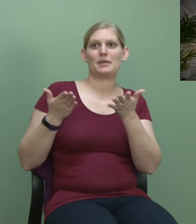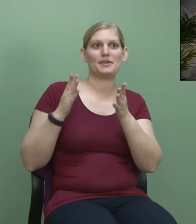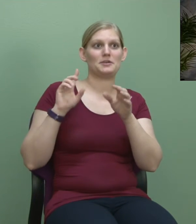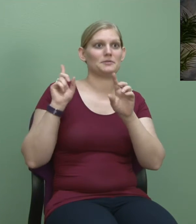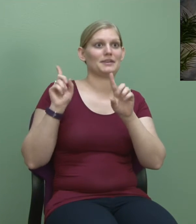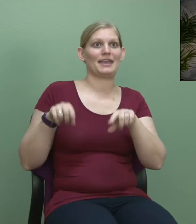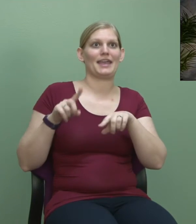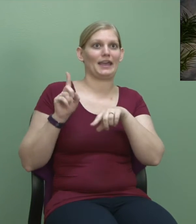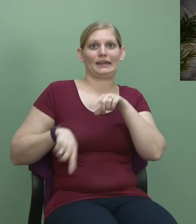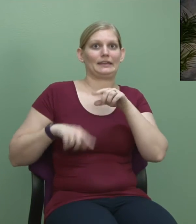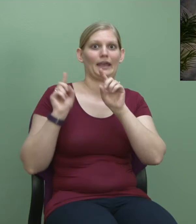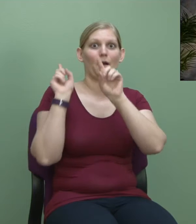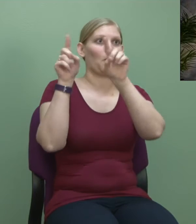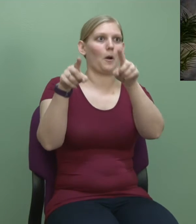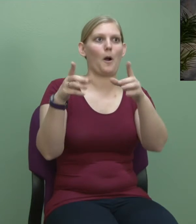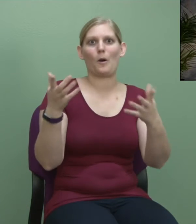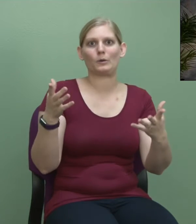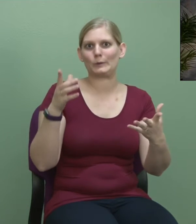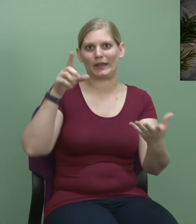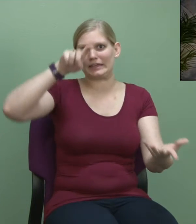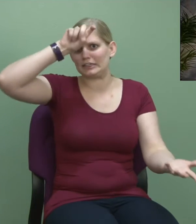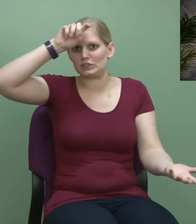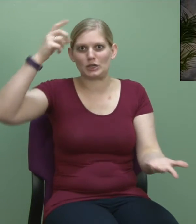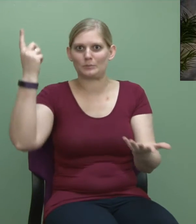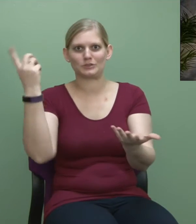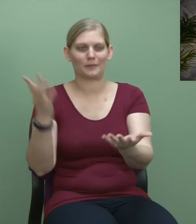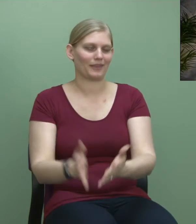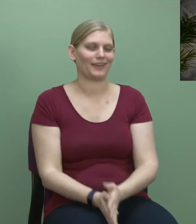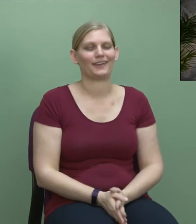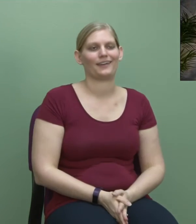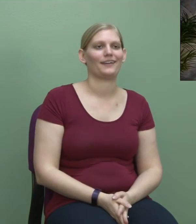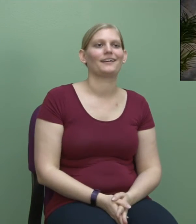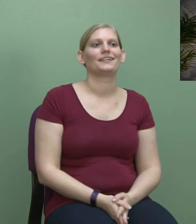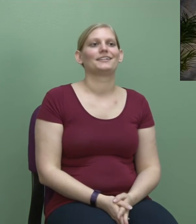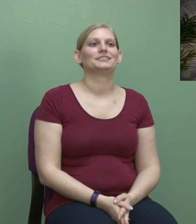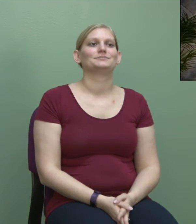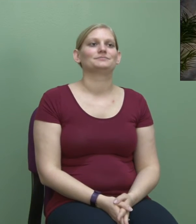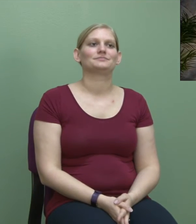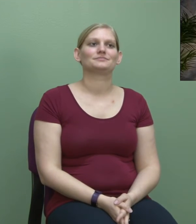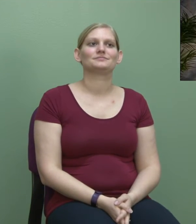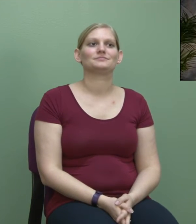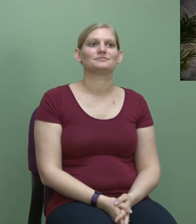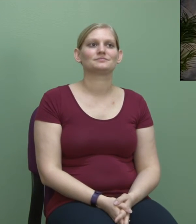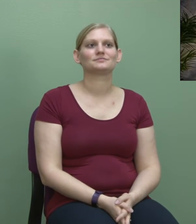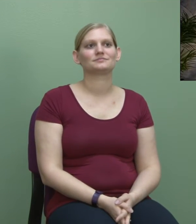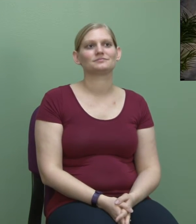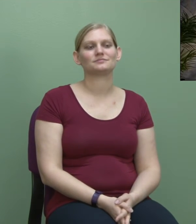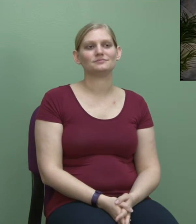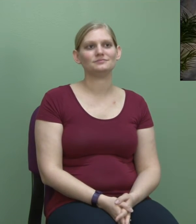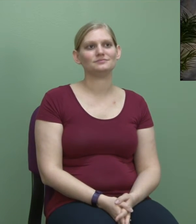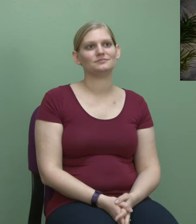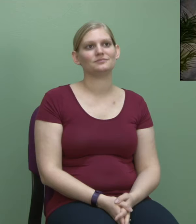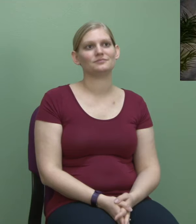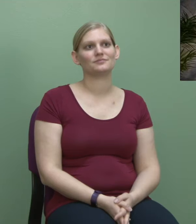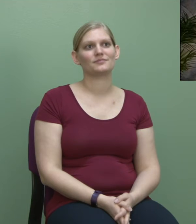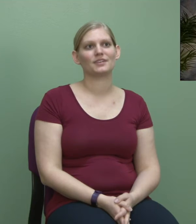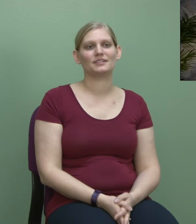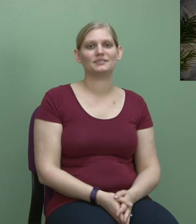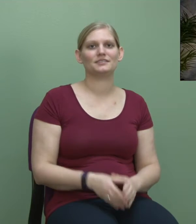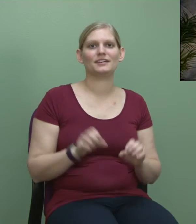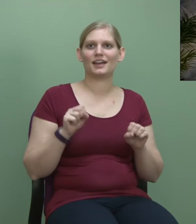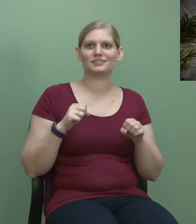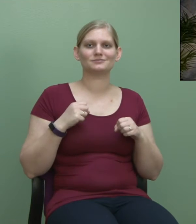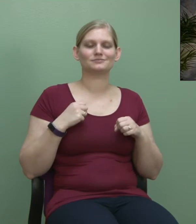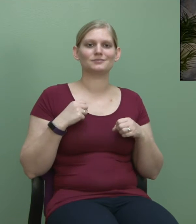pages of a book, and to be able to enjoy the other ideas of people